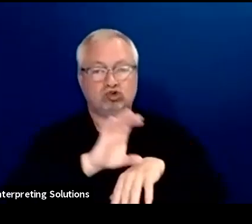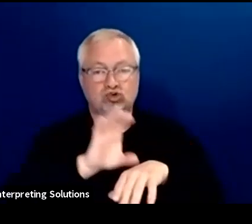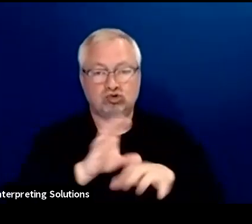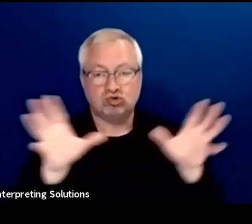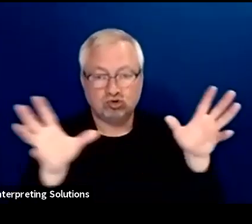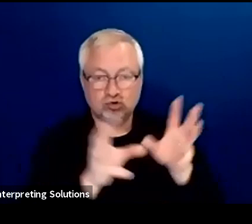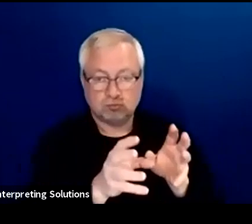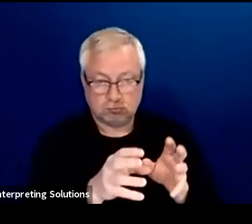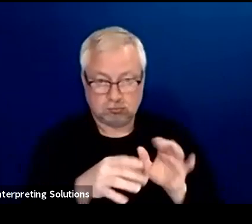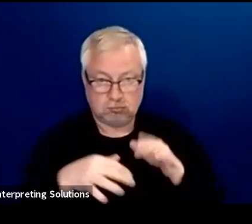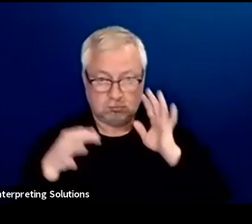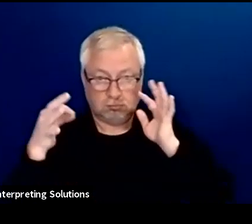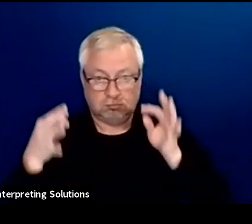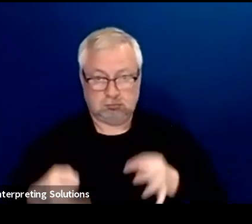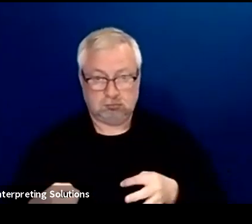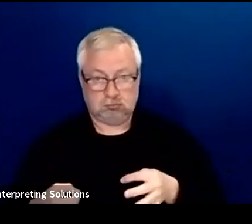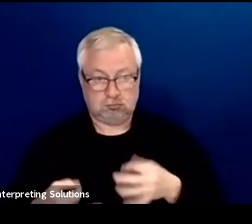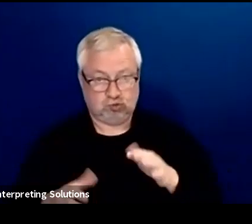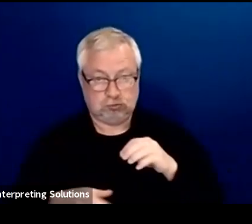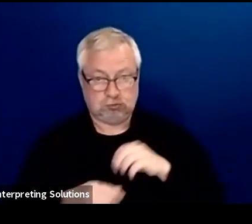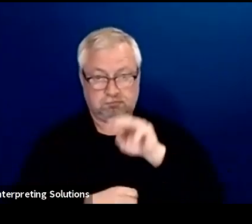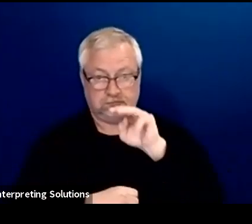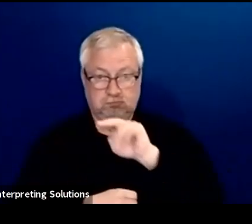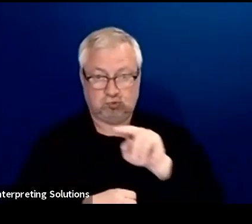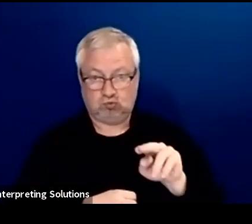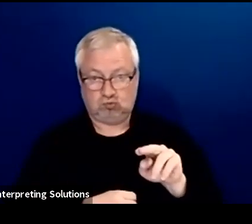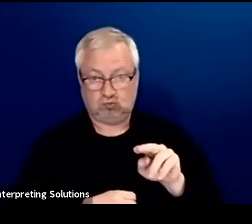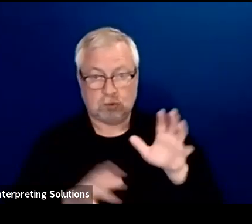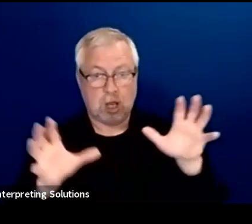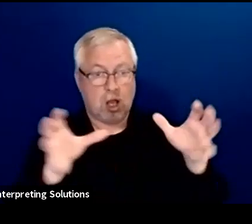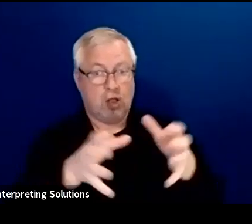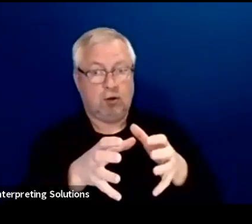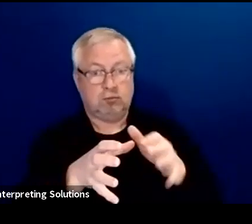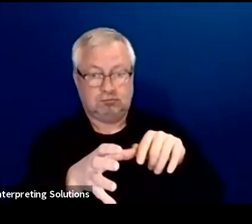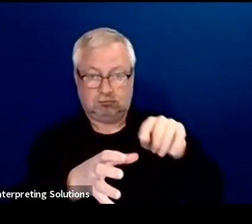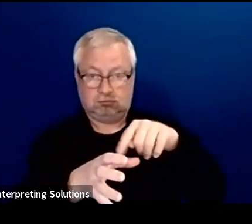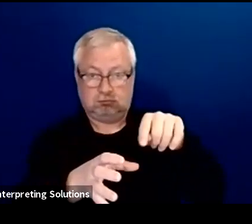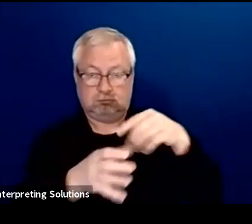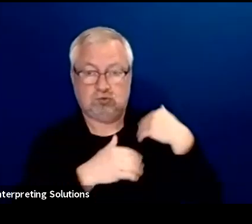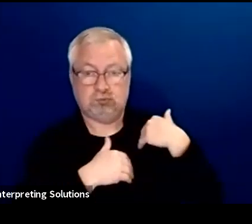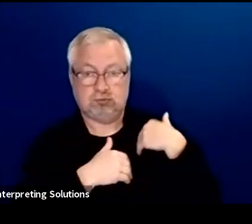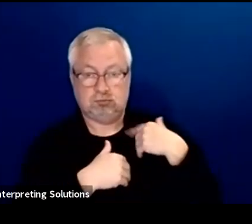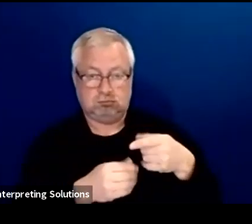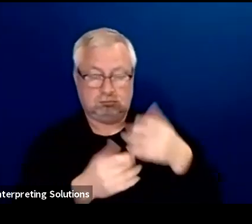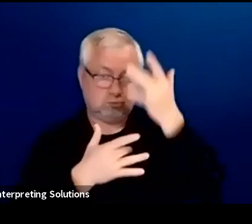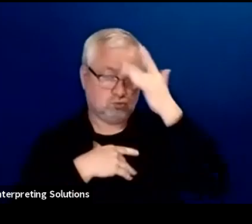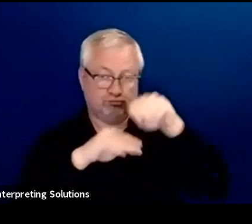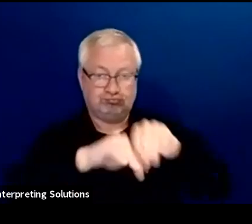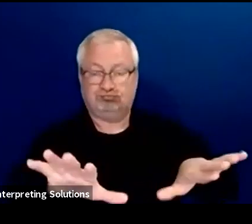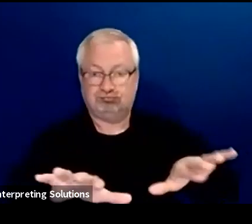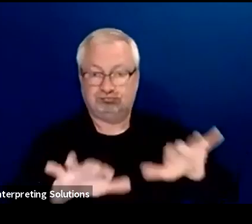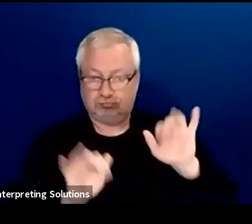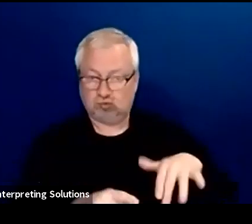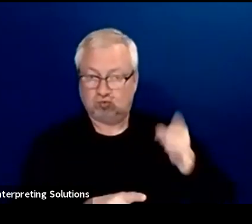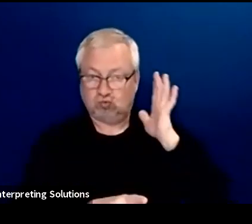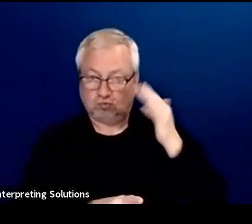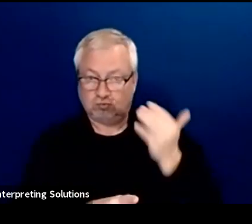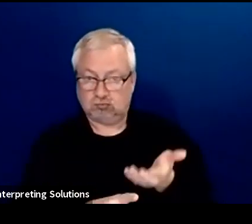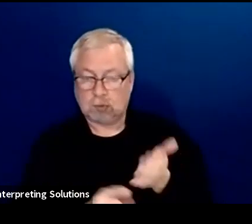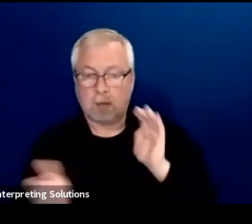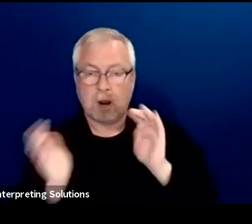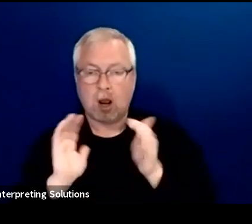a gathering that has been responsible for a larger number of people being sick besides just a couple people in the household or a congregate